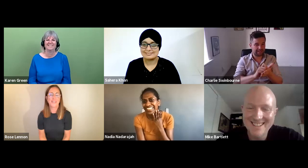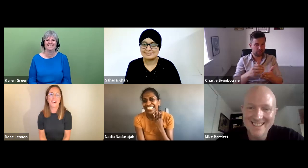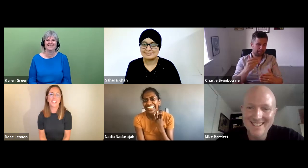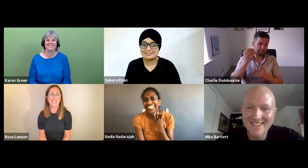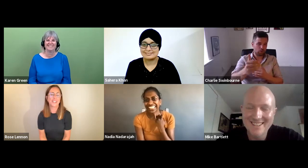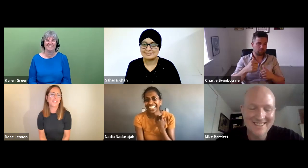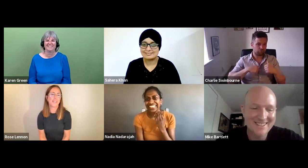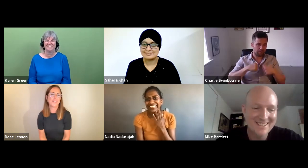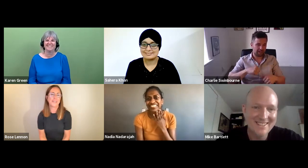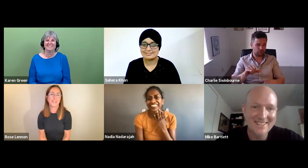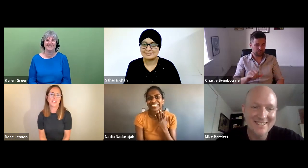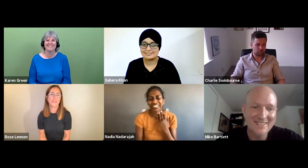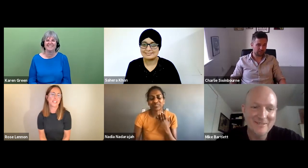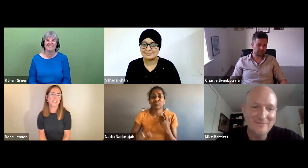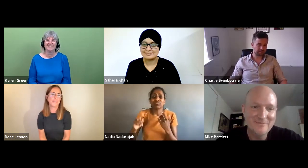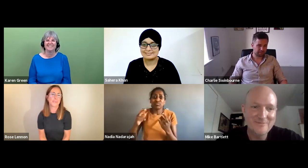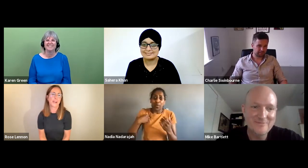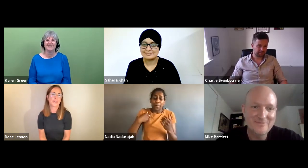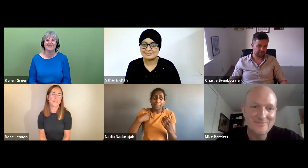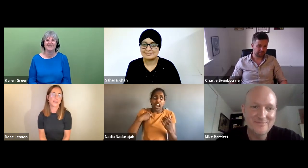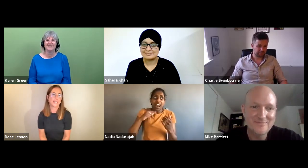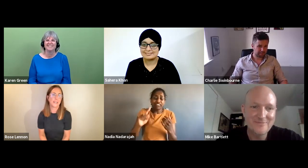what about you? What are you most proud of?